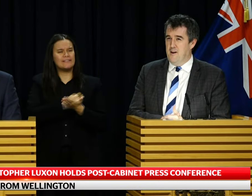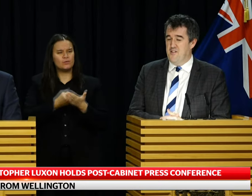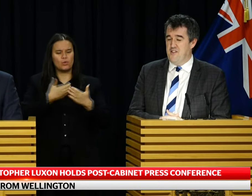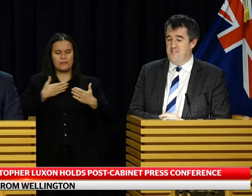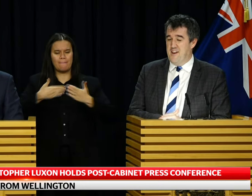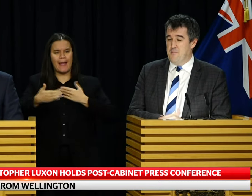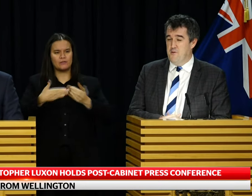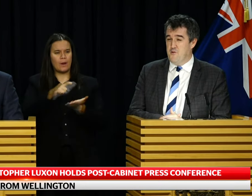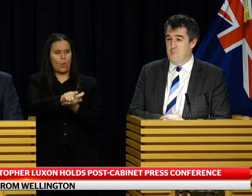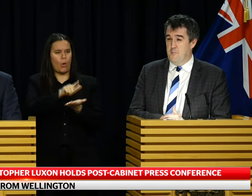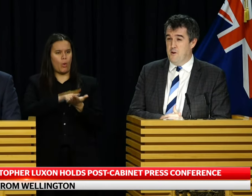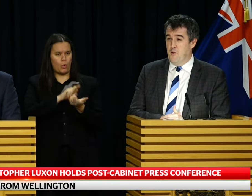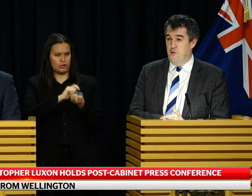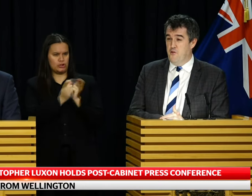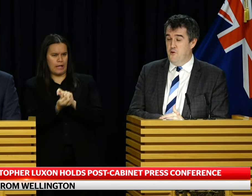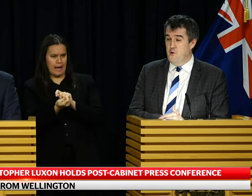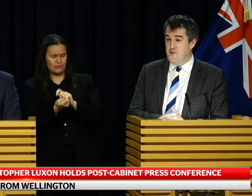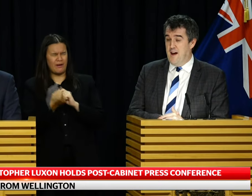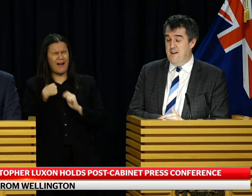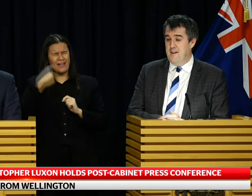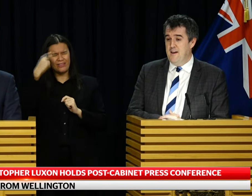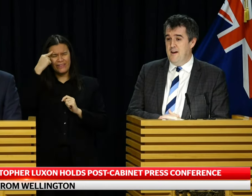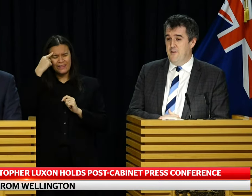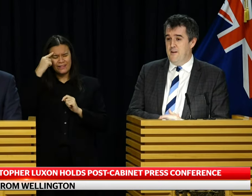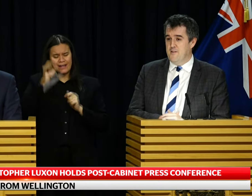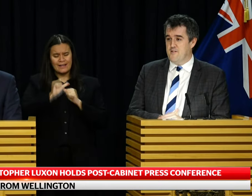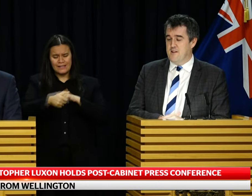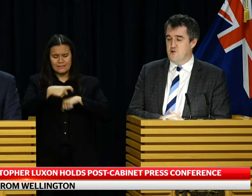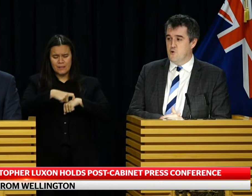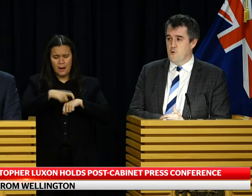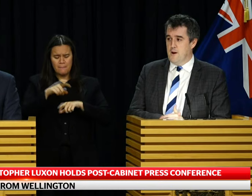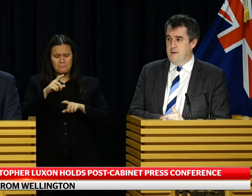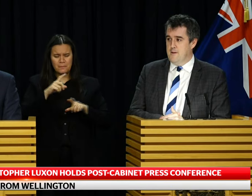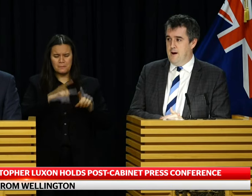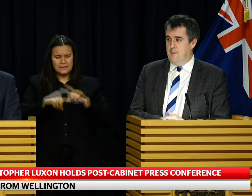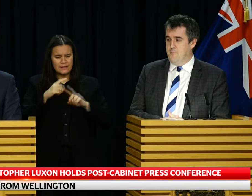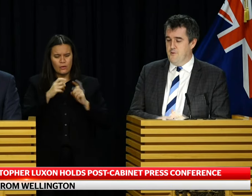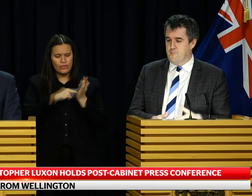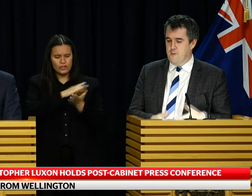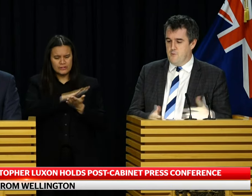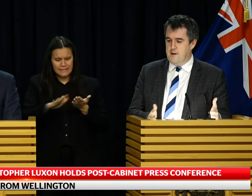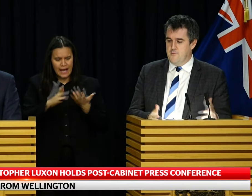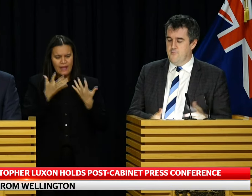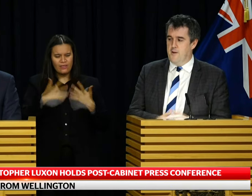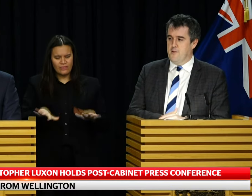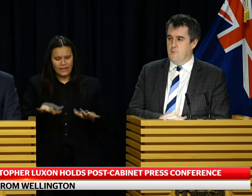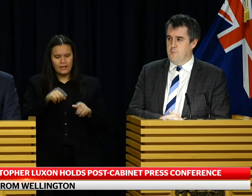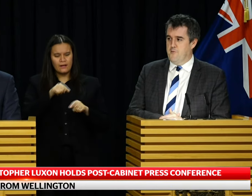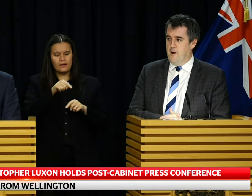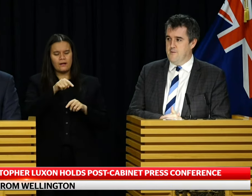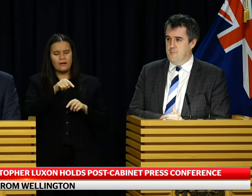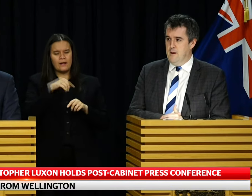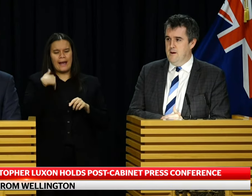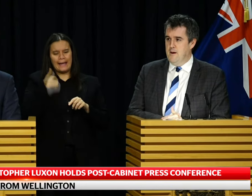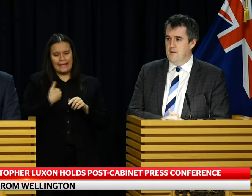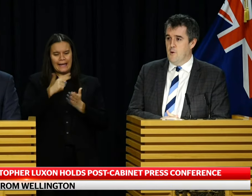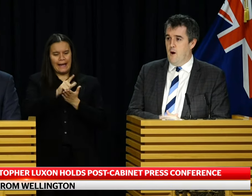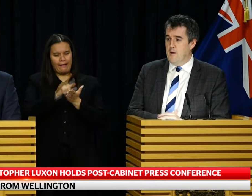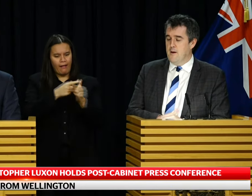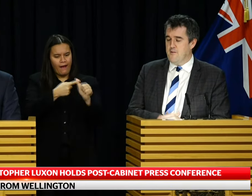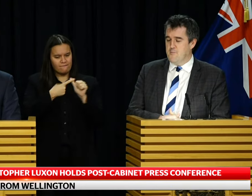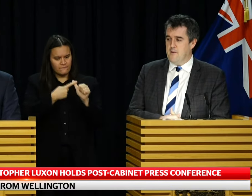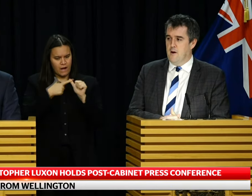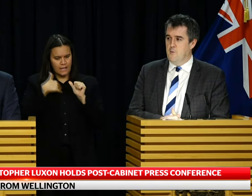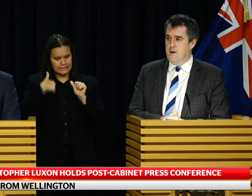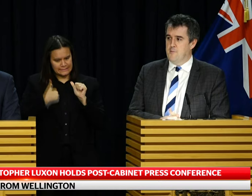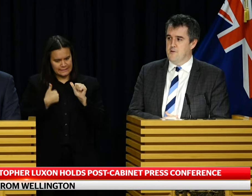yet. I think that happens from memory on Thursday, and then statutorily there's a range of advice that will be provided to me. So